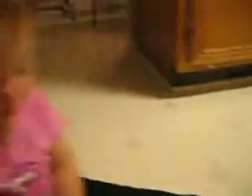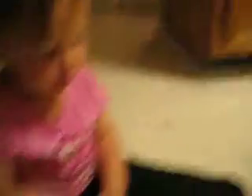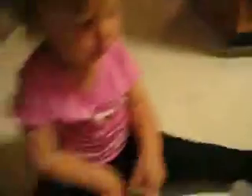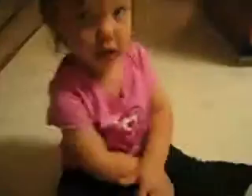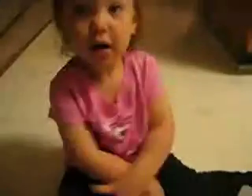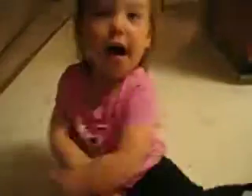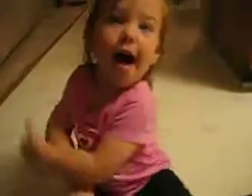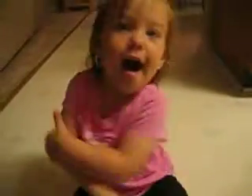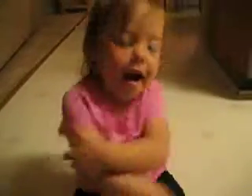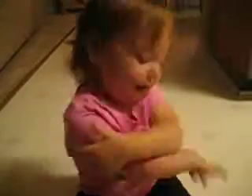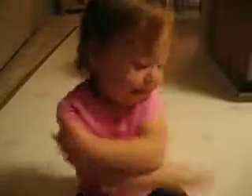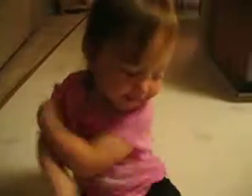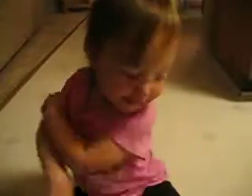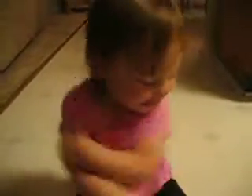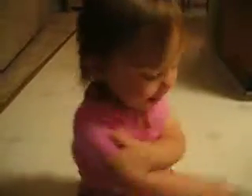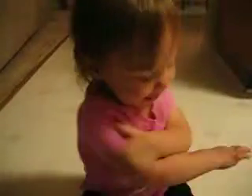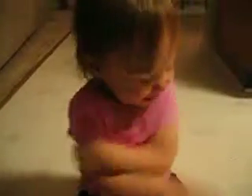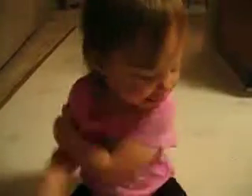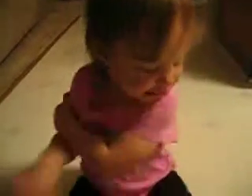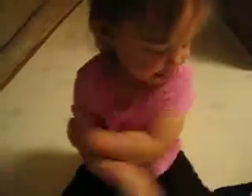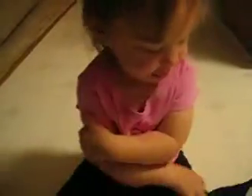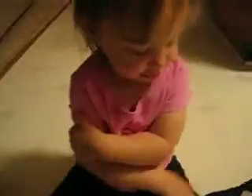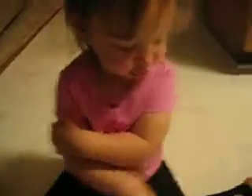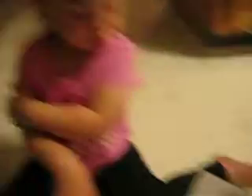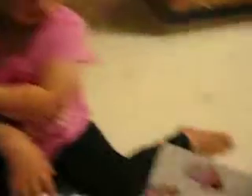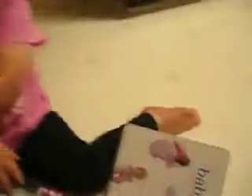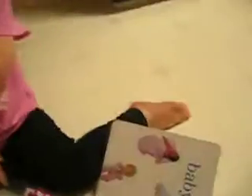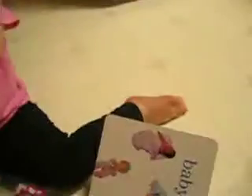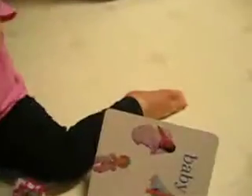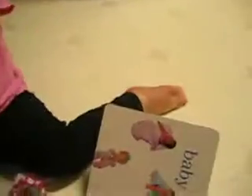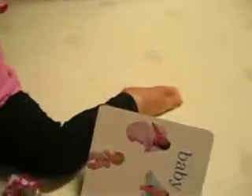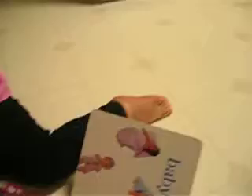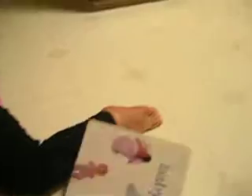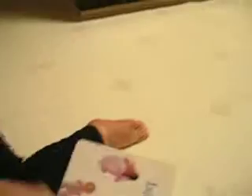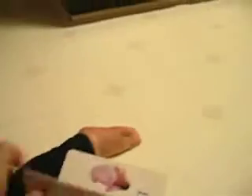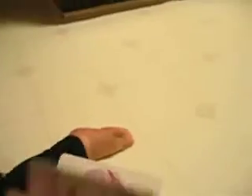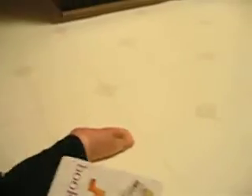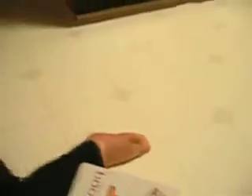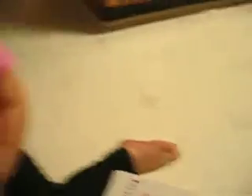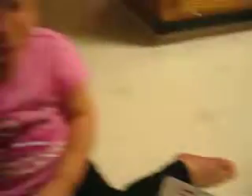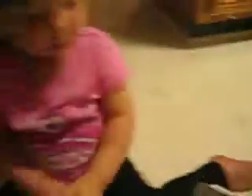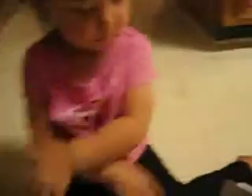about baby? Aww, I love baby. Book. Book.